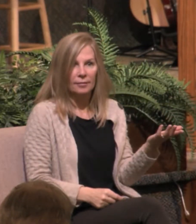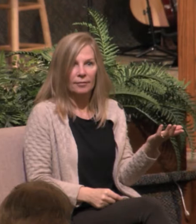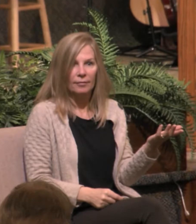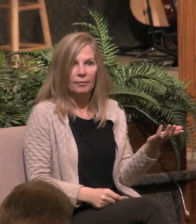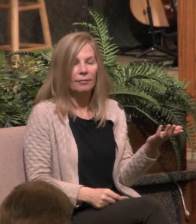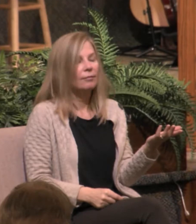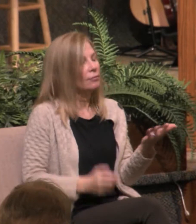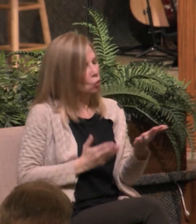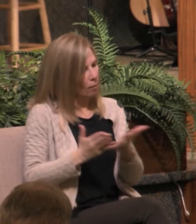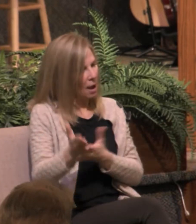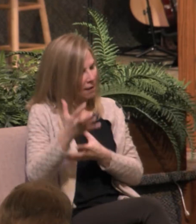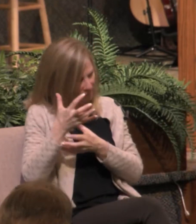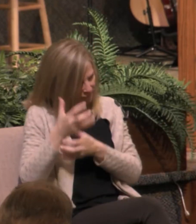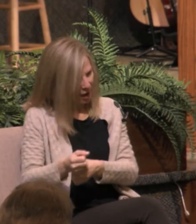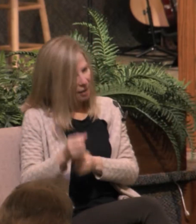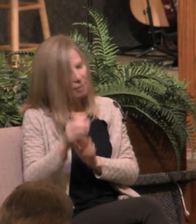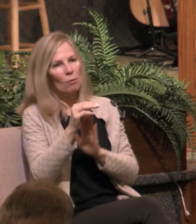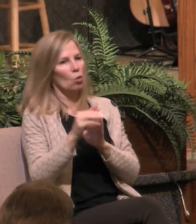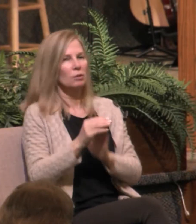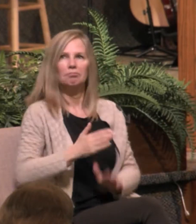And it was by faith he did it.